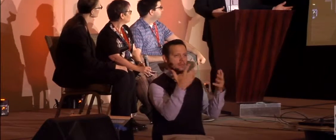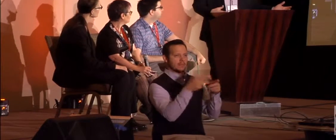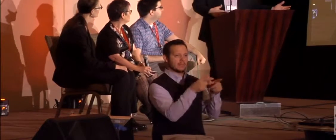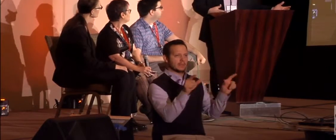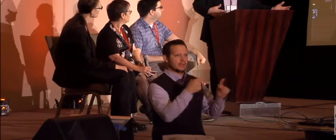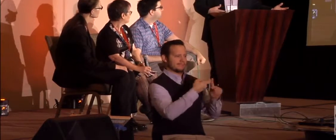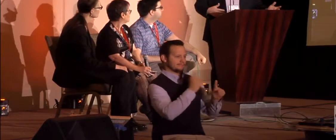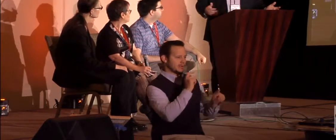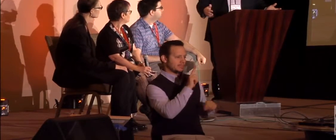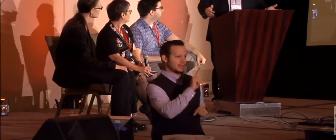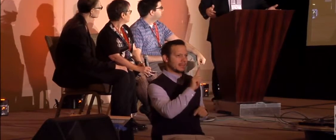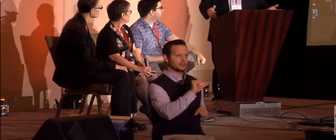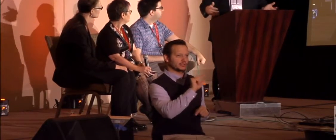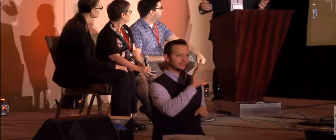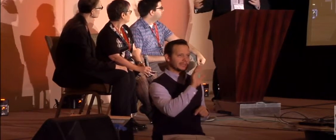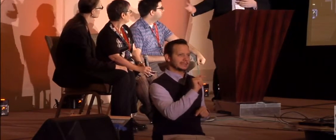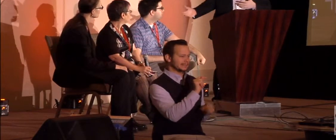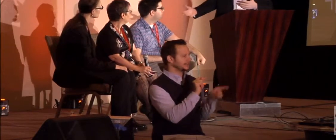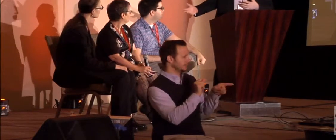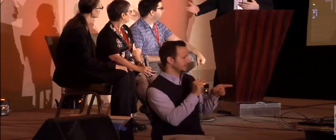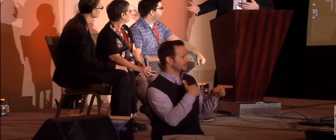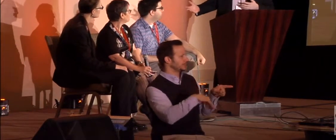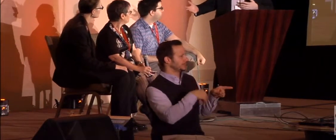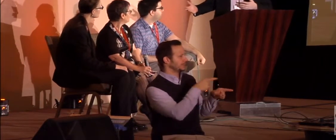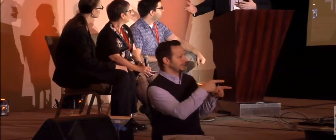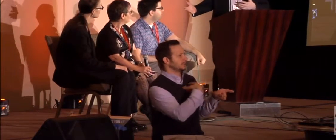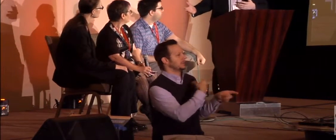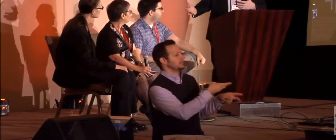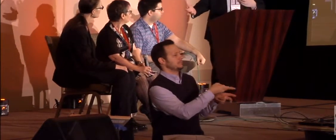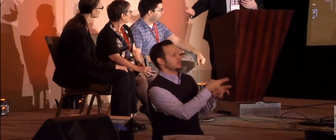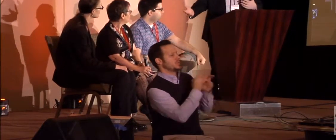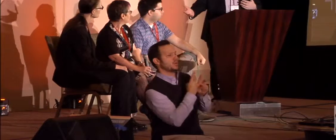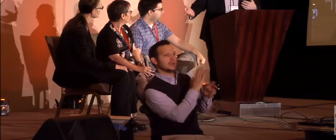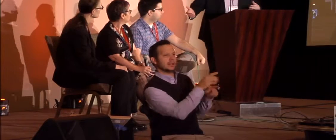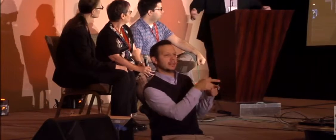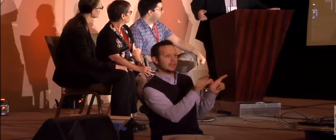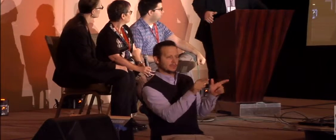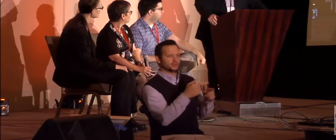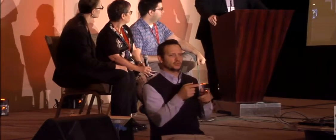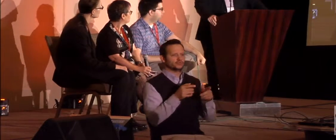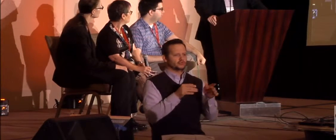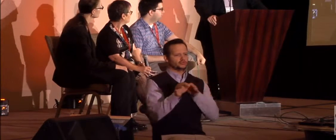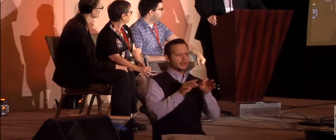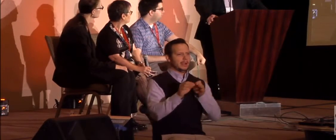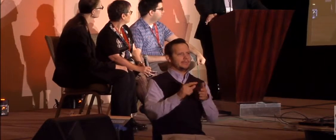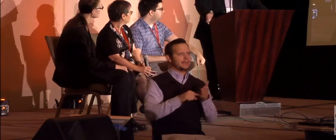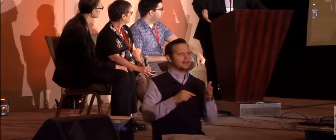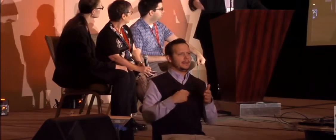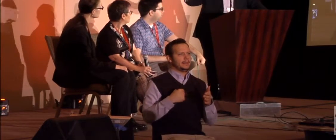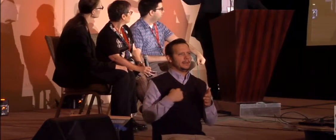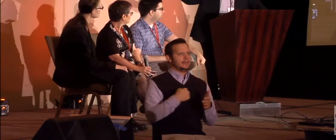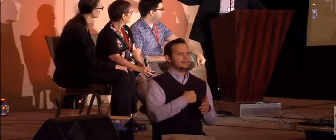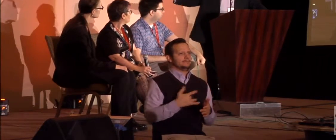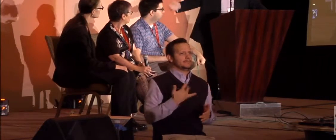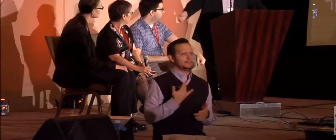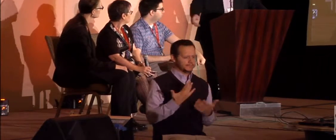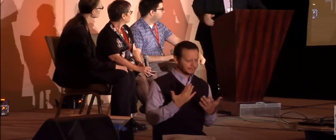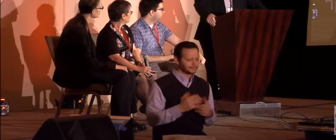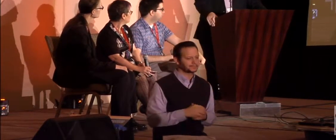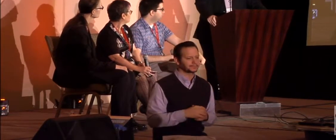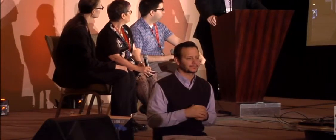LGBT movement to describe what goes on in the atheist movement. We get critiques